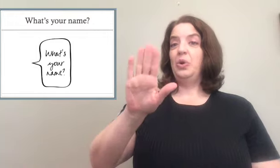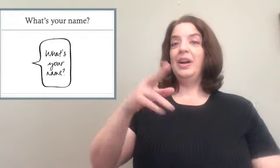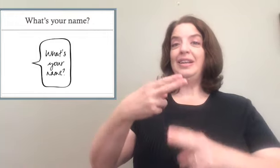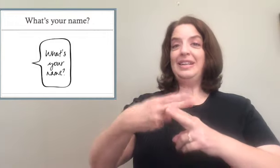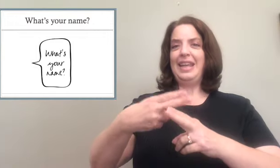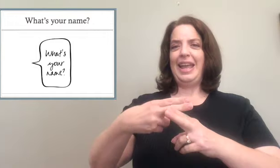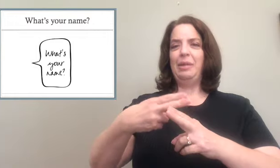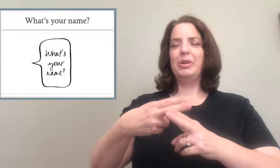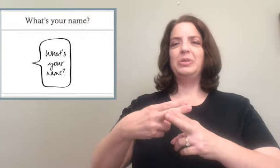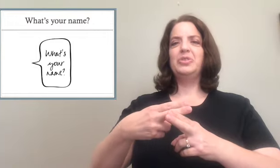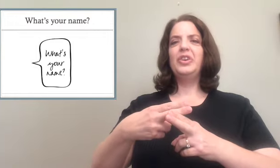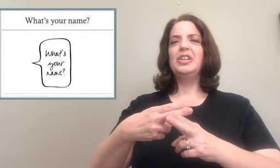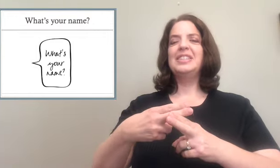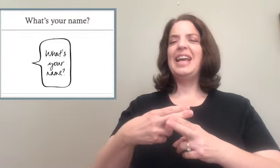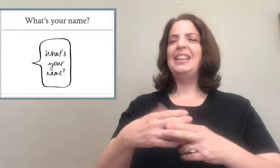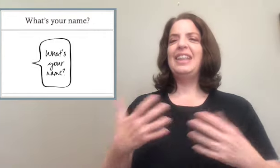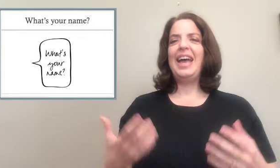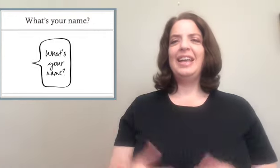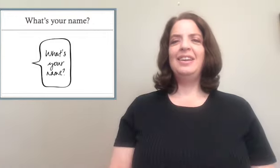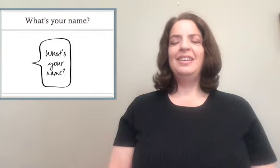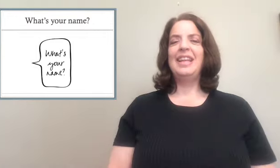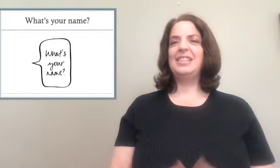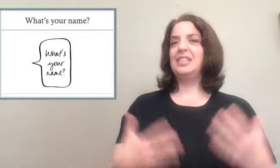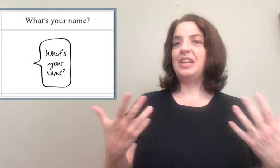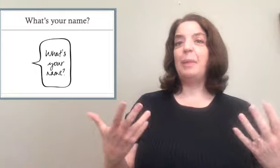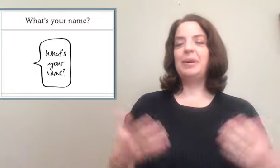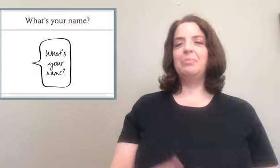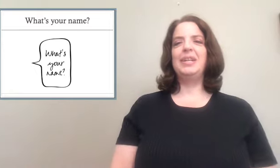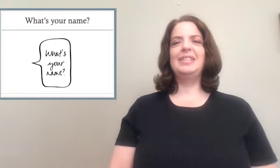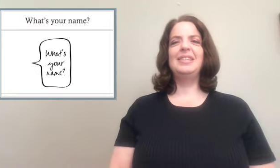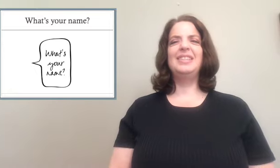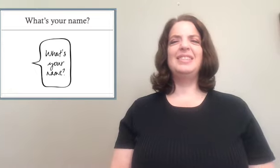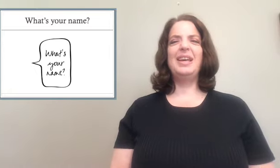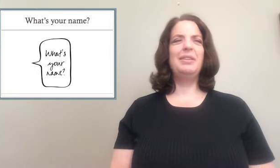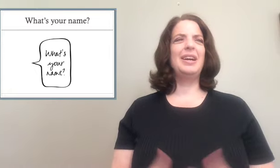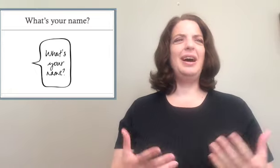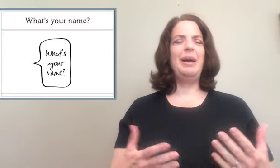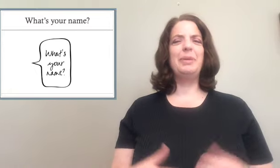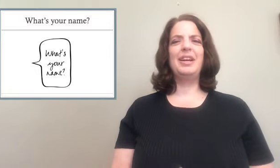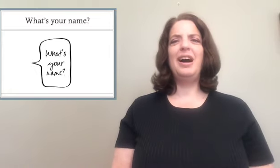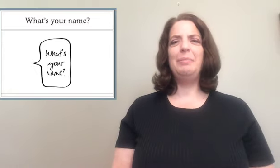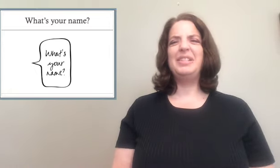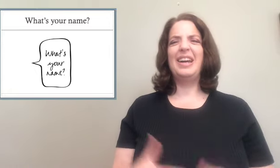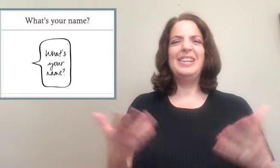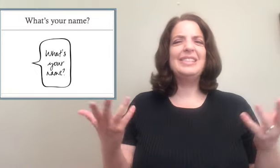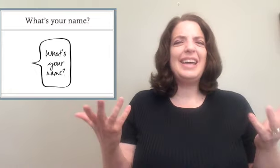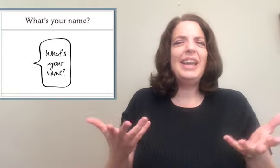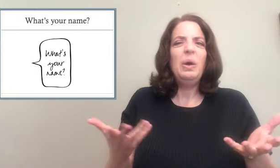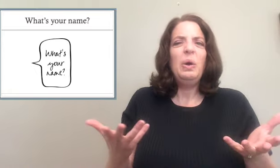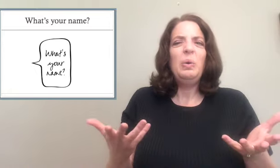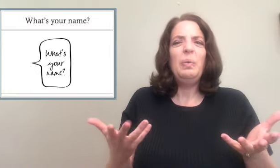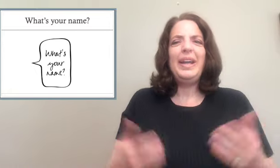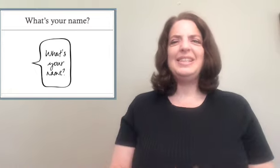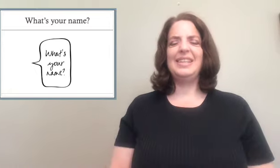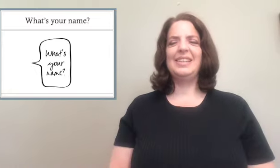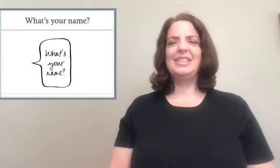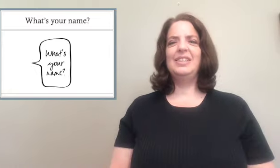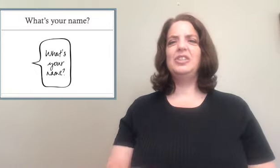Your name goes first, and then that's the topic of my sentence. Then I'm going to comment on it and say, what is it? So